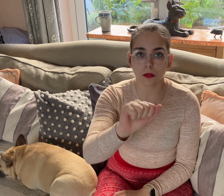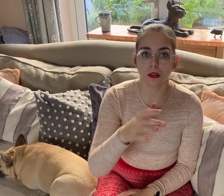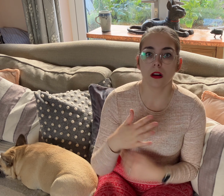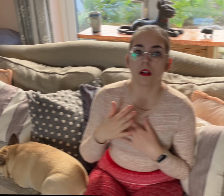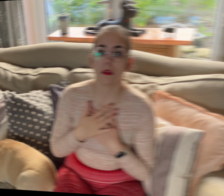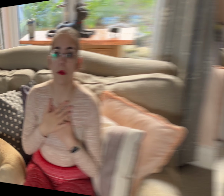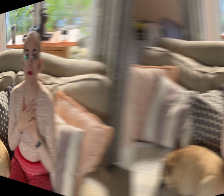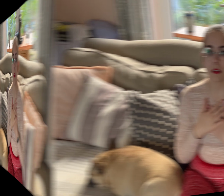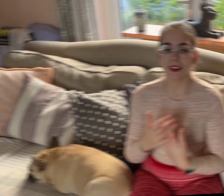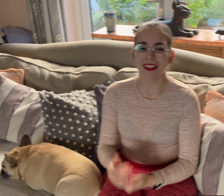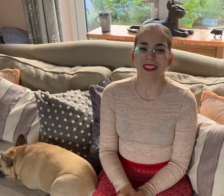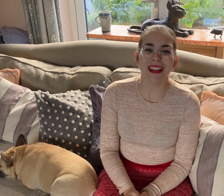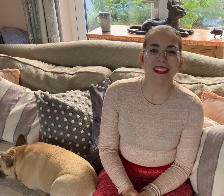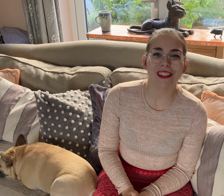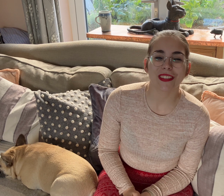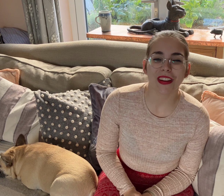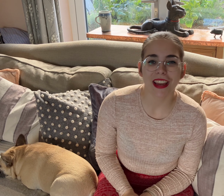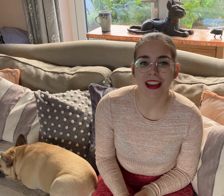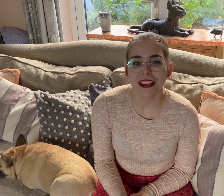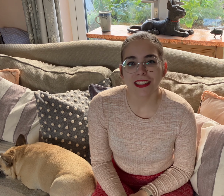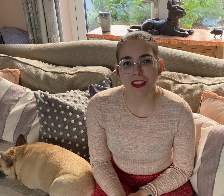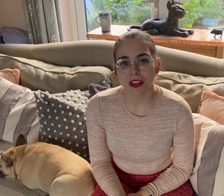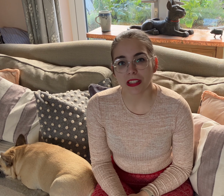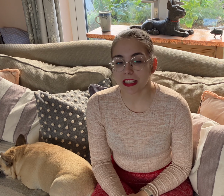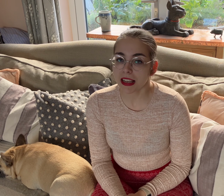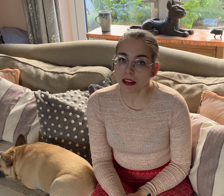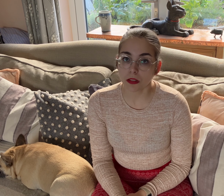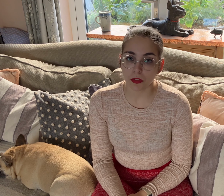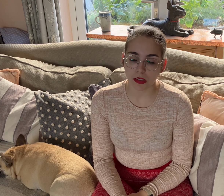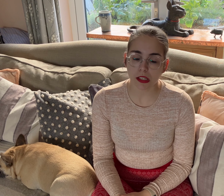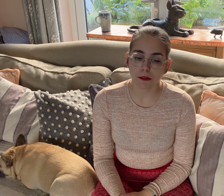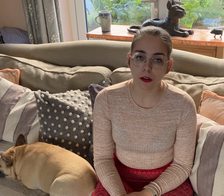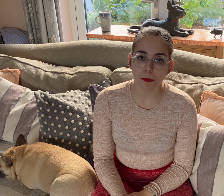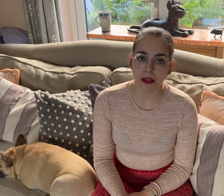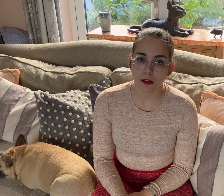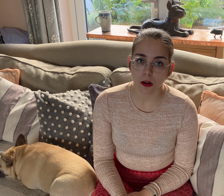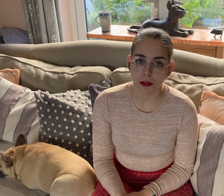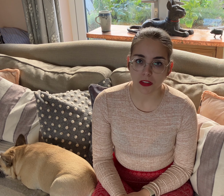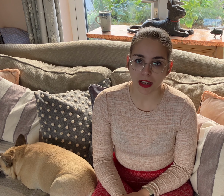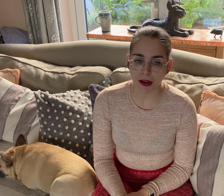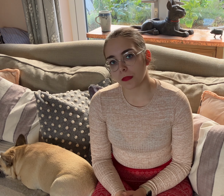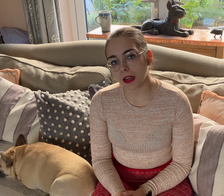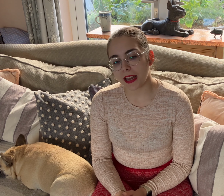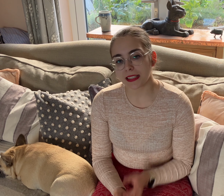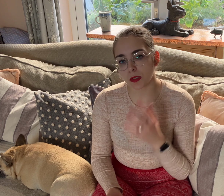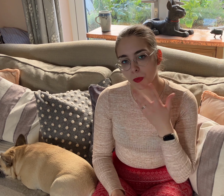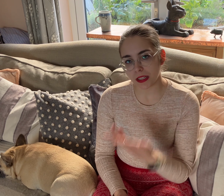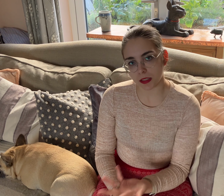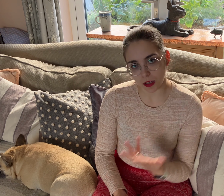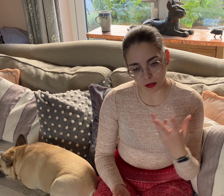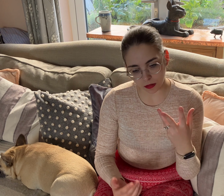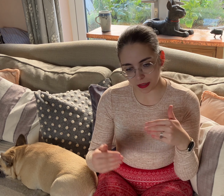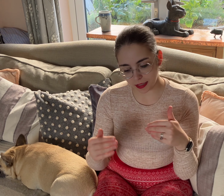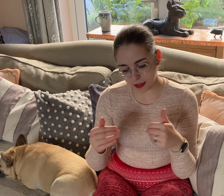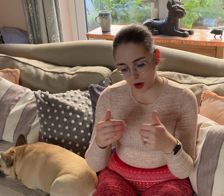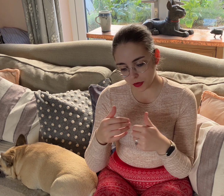love. Great job! Okay, so the second verse is followed by the chorus again. As it's when it's sung, it kind of